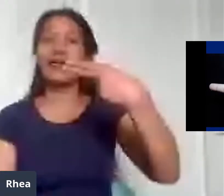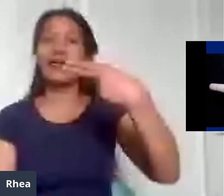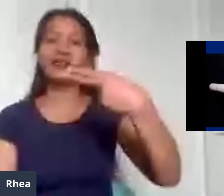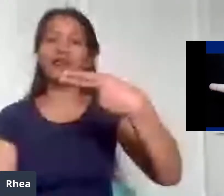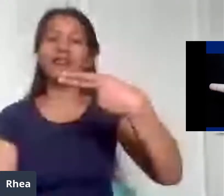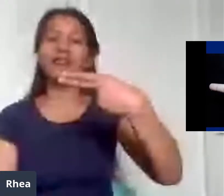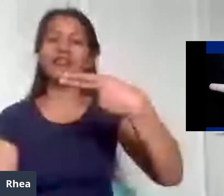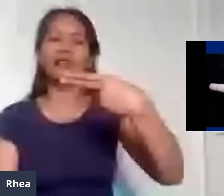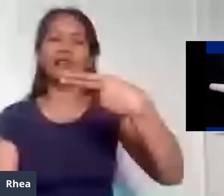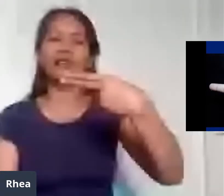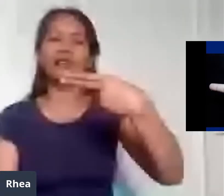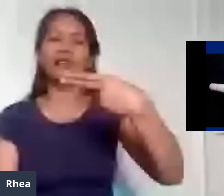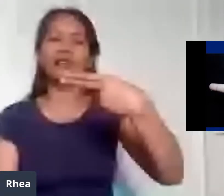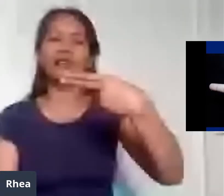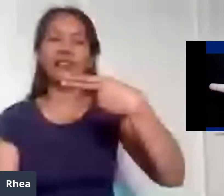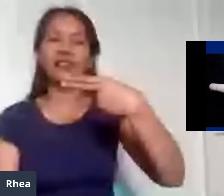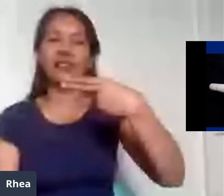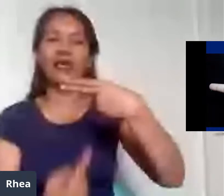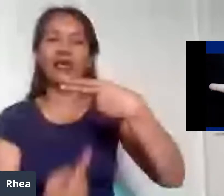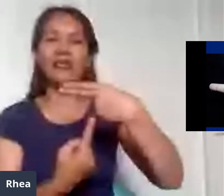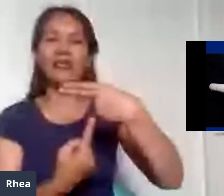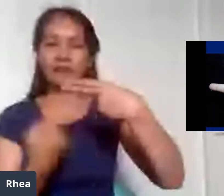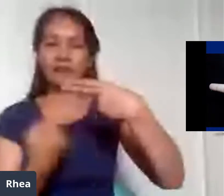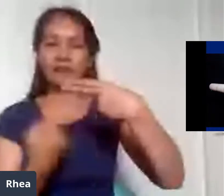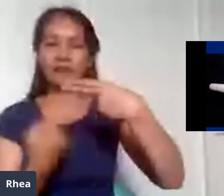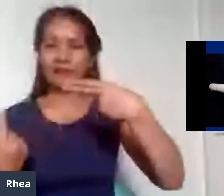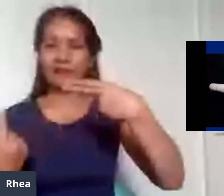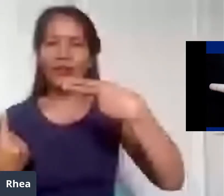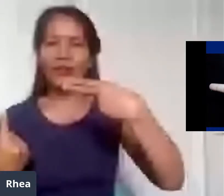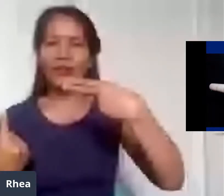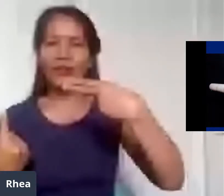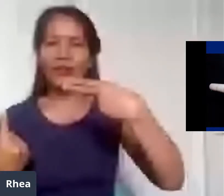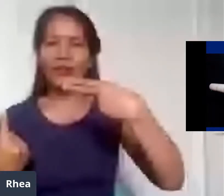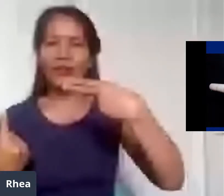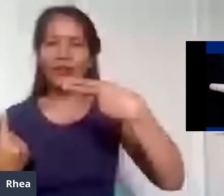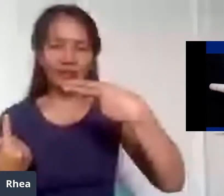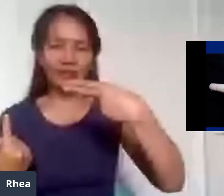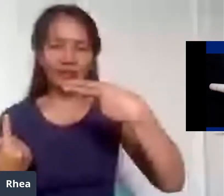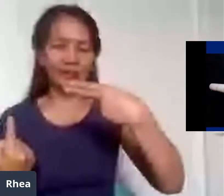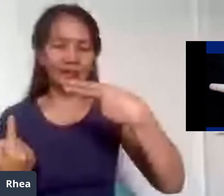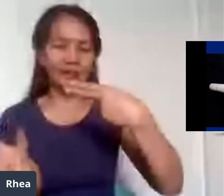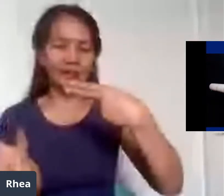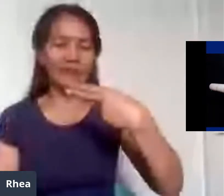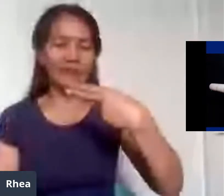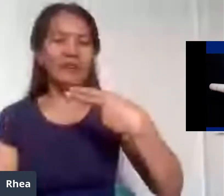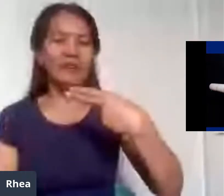And H, the pointing finger and the middle finger are pointing sideward.